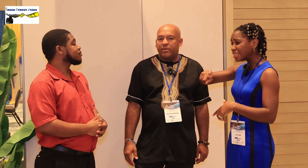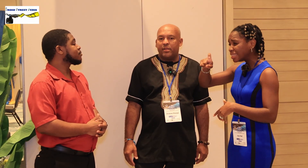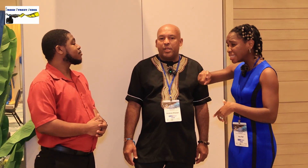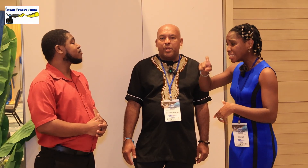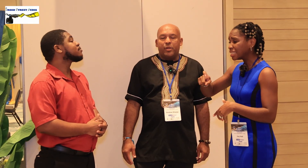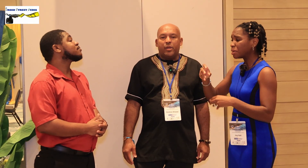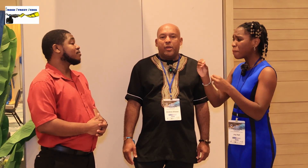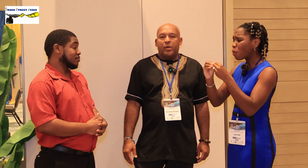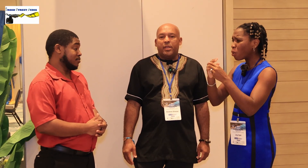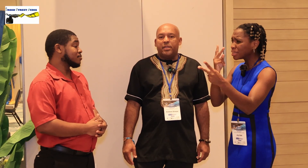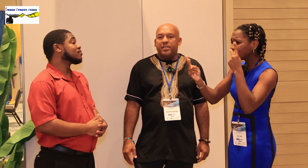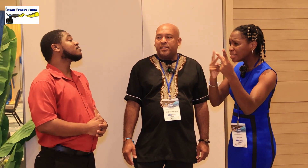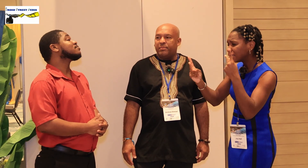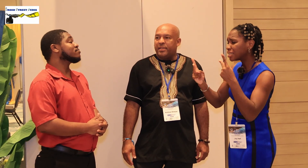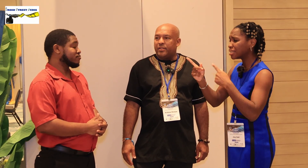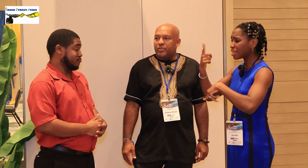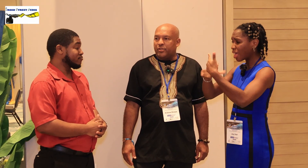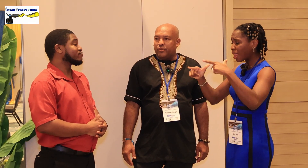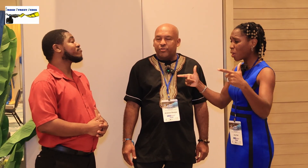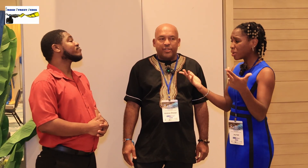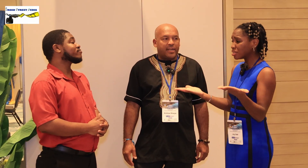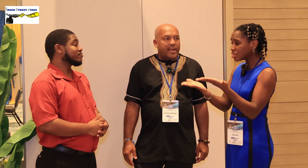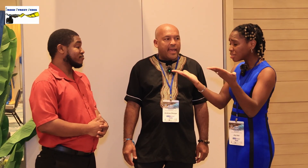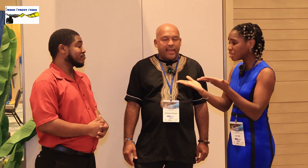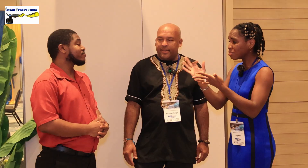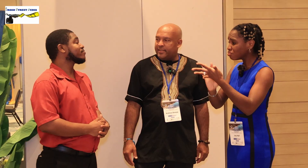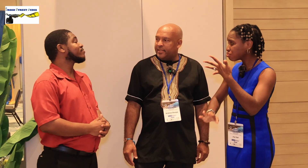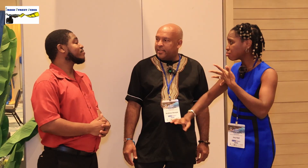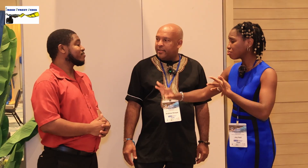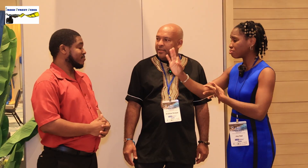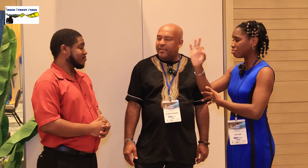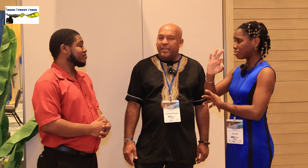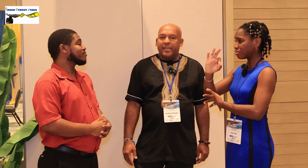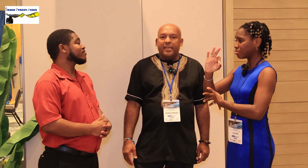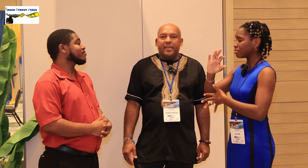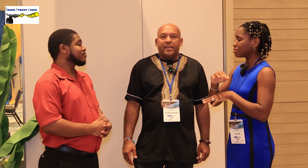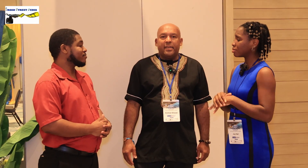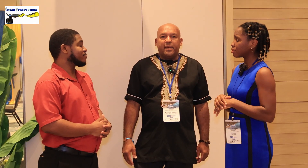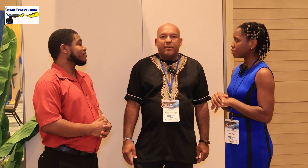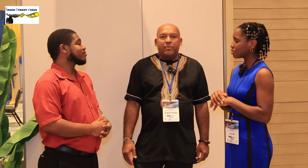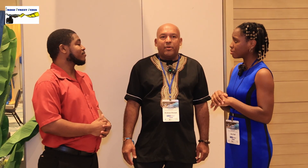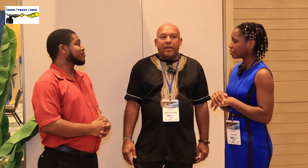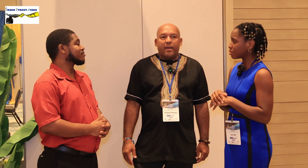region. It needs to be institutionalized.